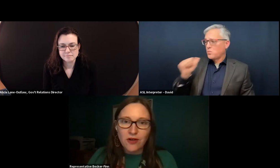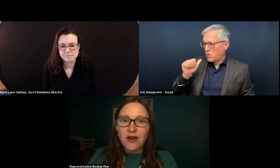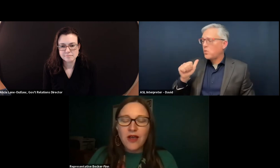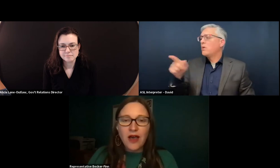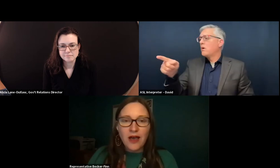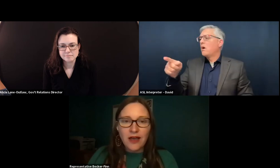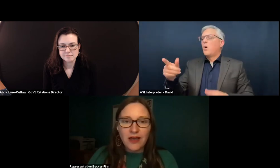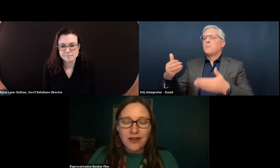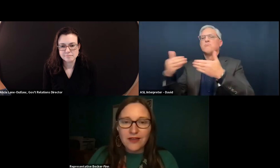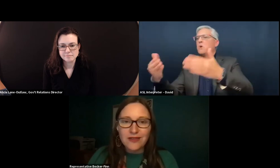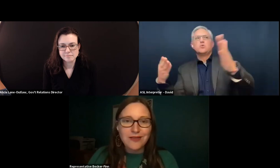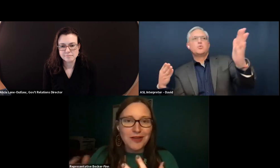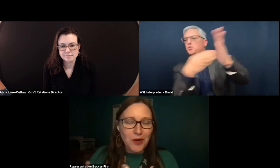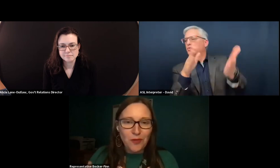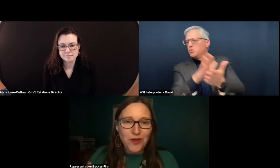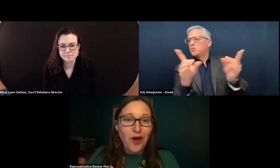suing